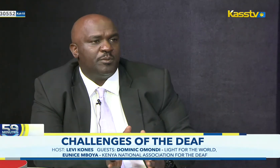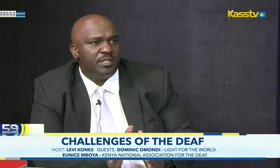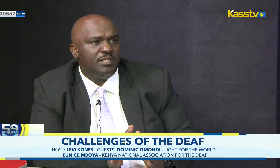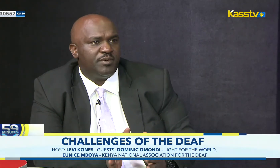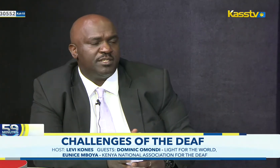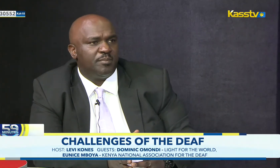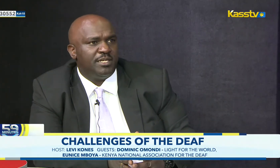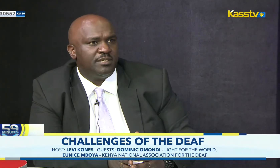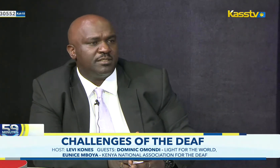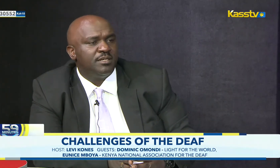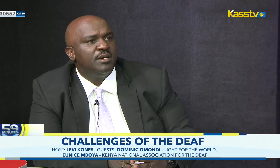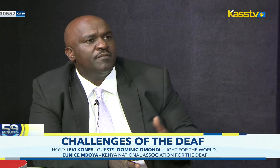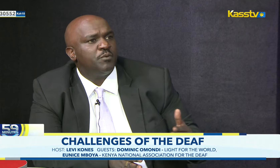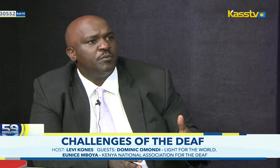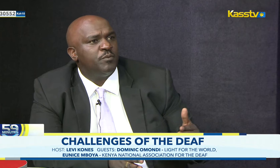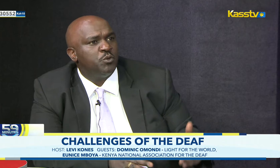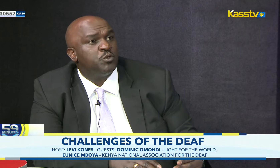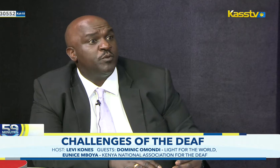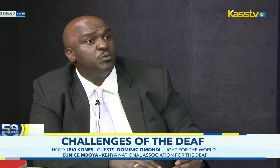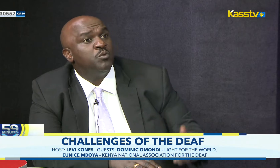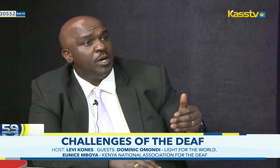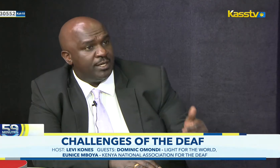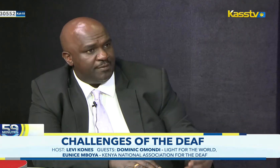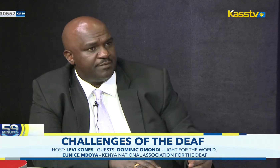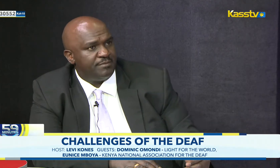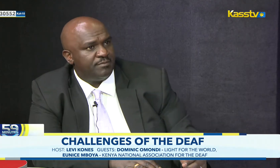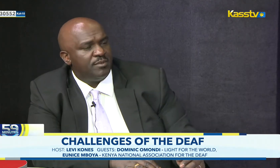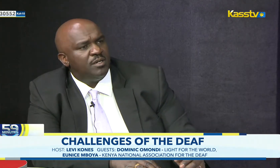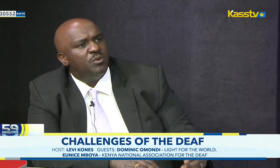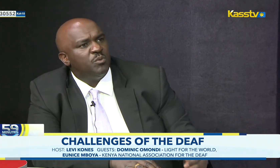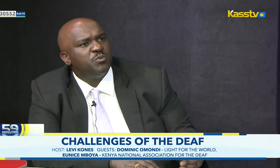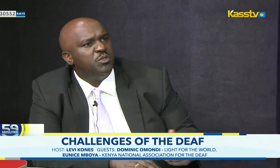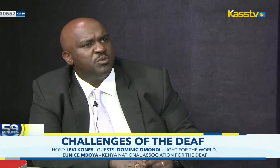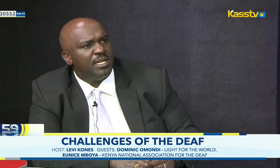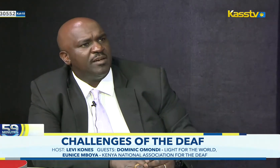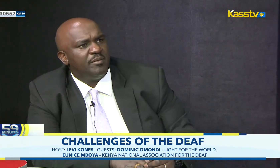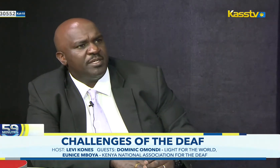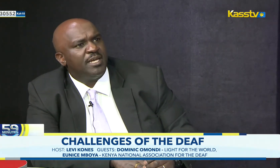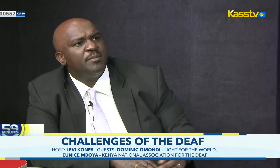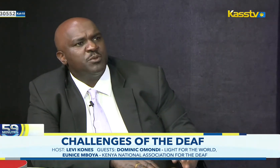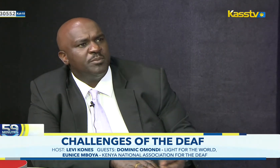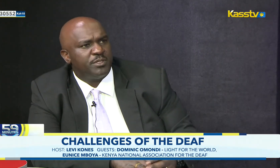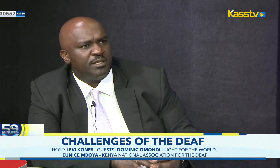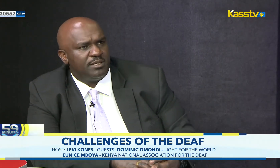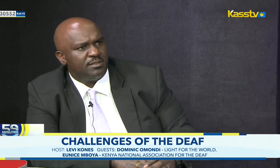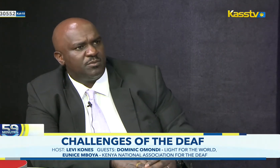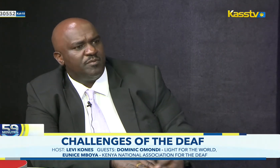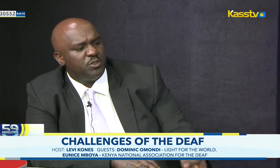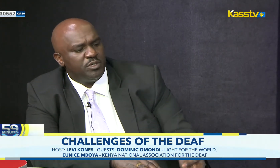with different disabilities. For those of you who are deaf, what would you tell government are the most important things? We've mentioned